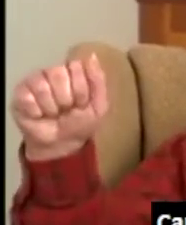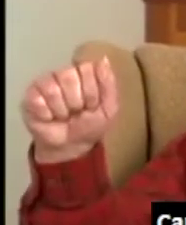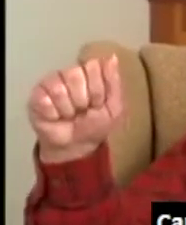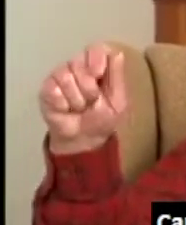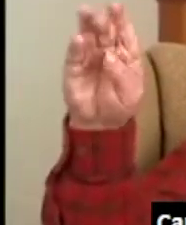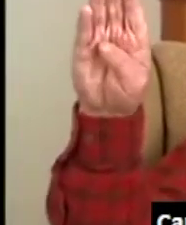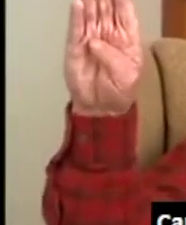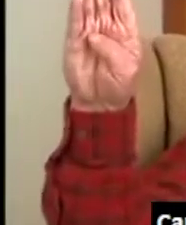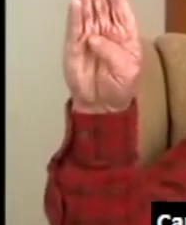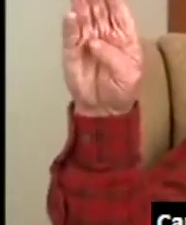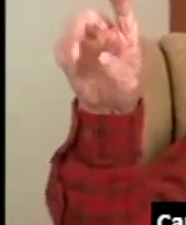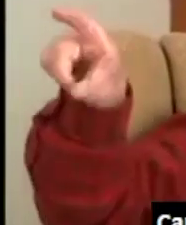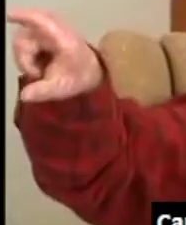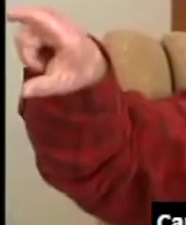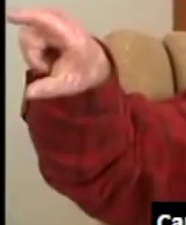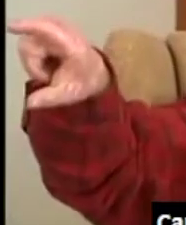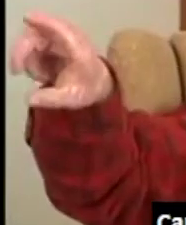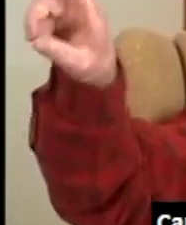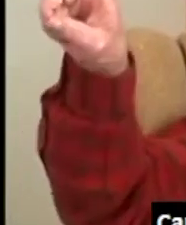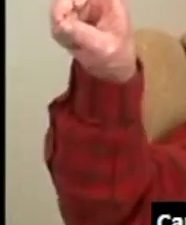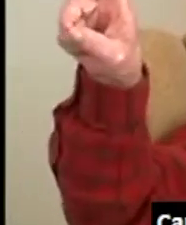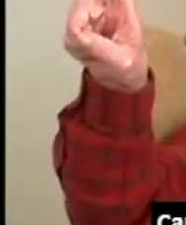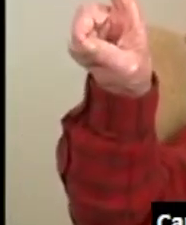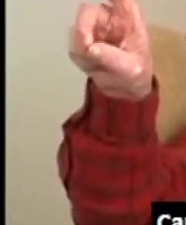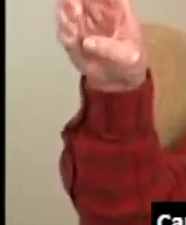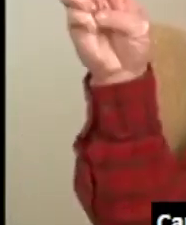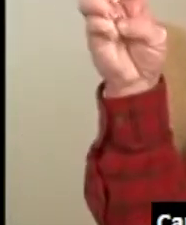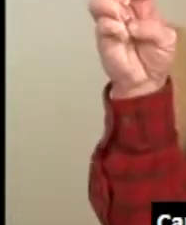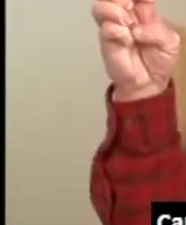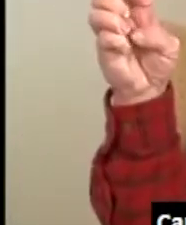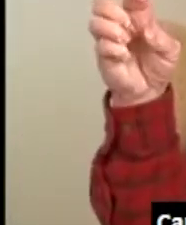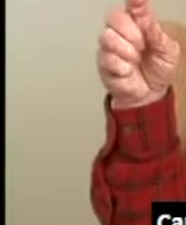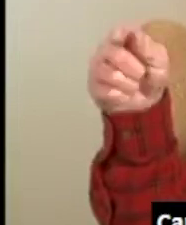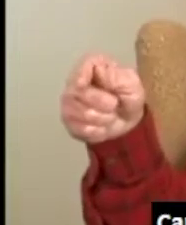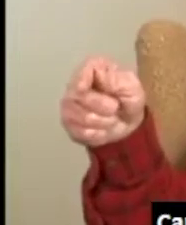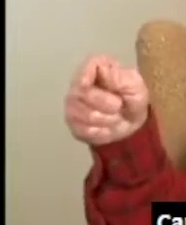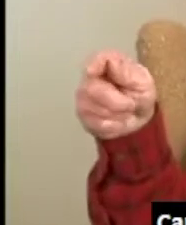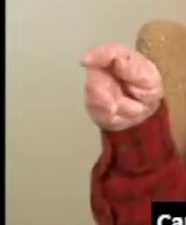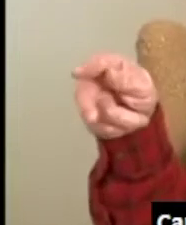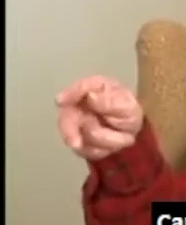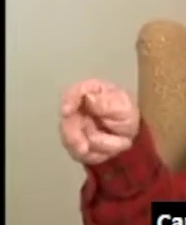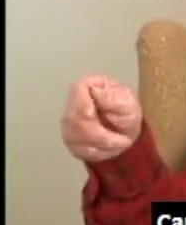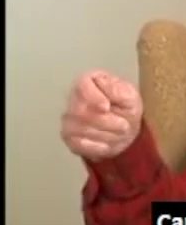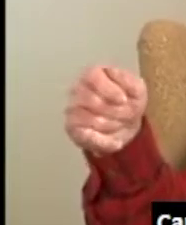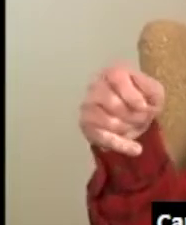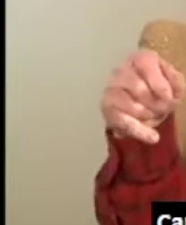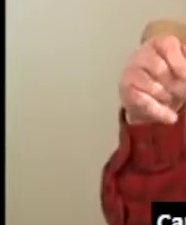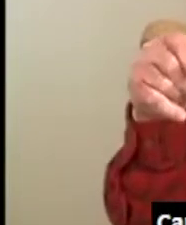A, B, C, D, E, F, G,